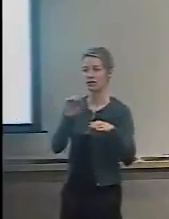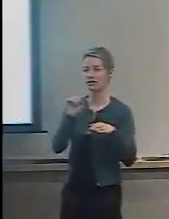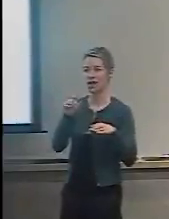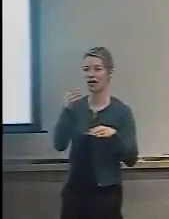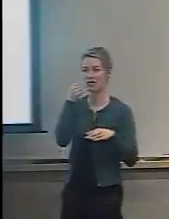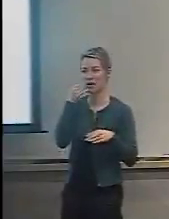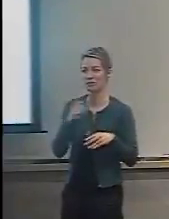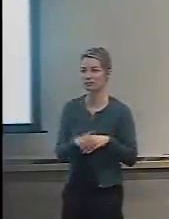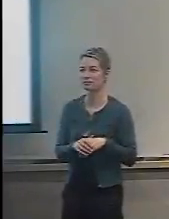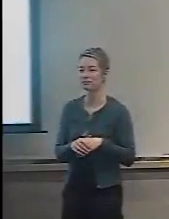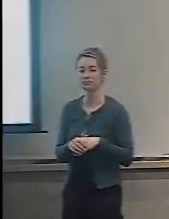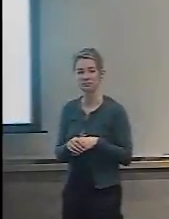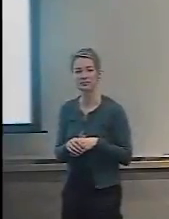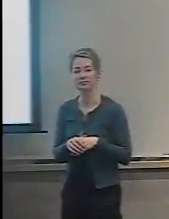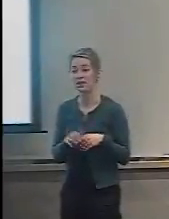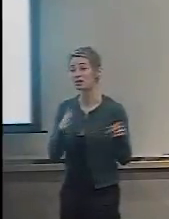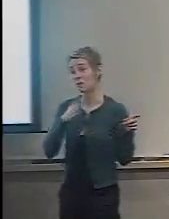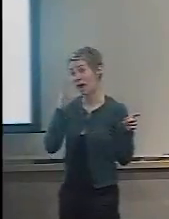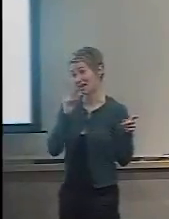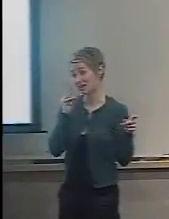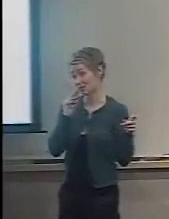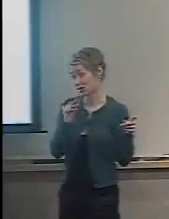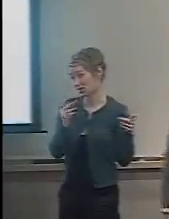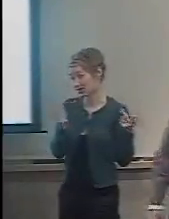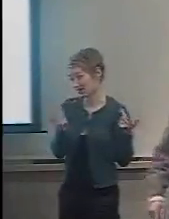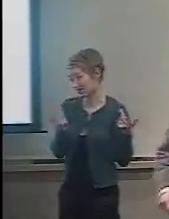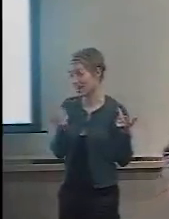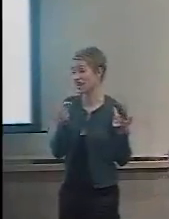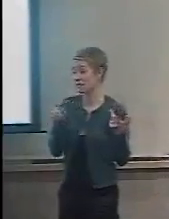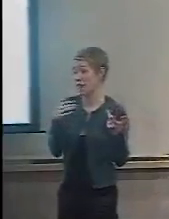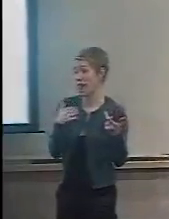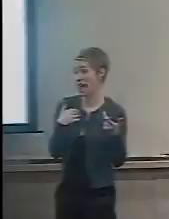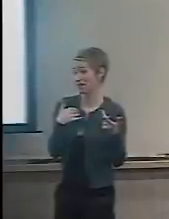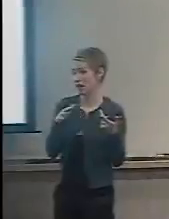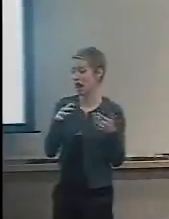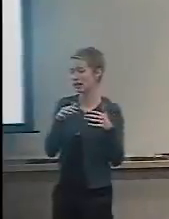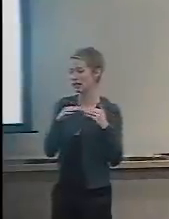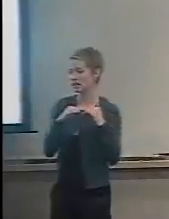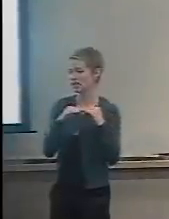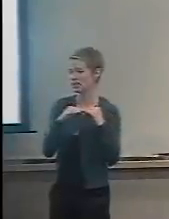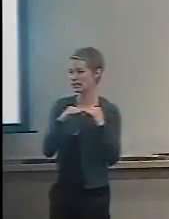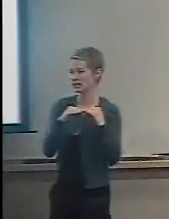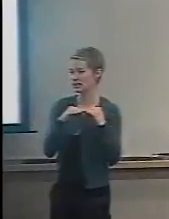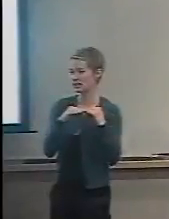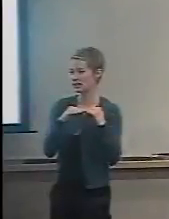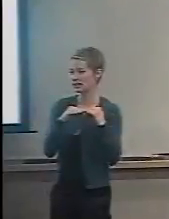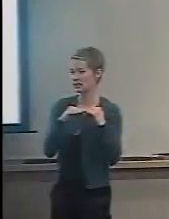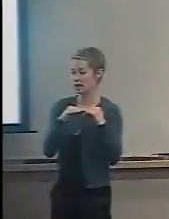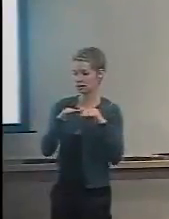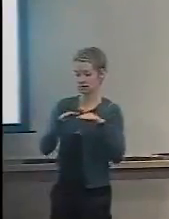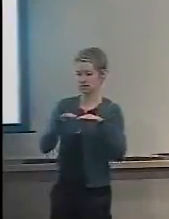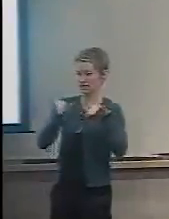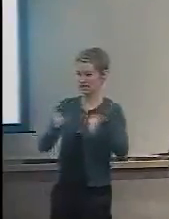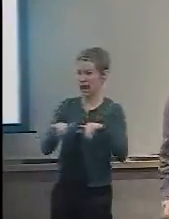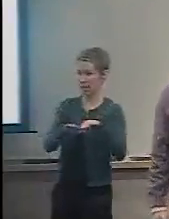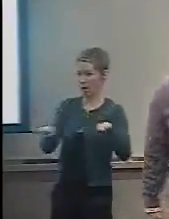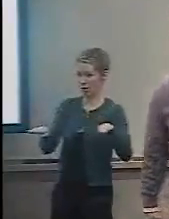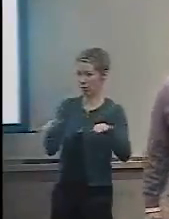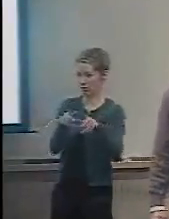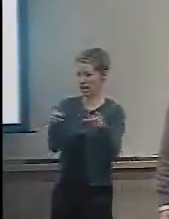So I think it's the issue. my experience is that as long as you have it kind of stable, you rest it somewhere, you can do it.